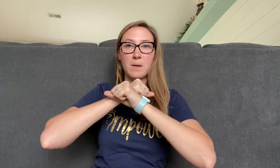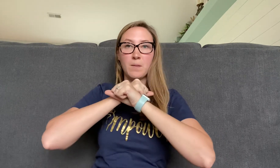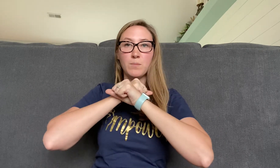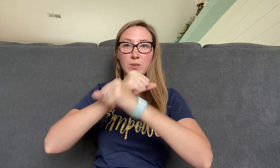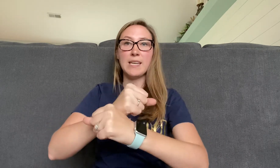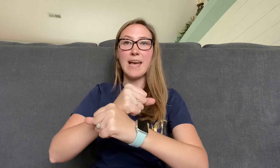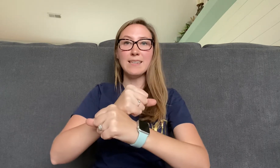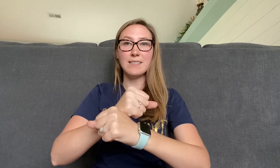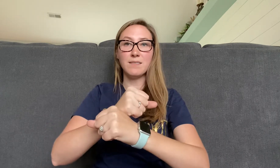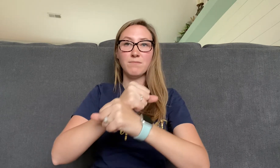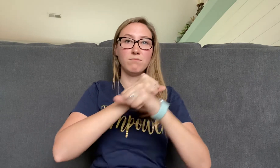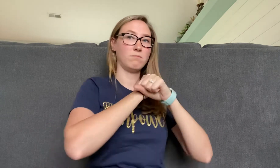protect,